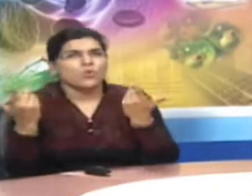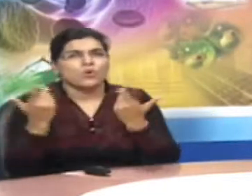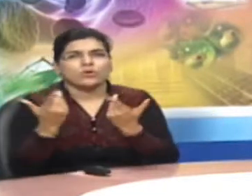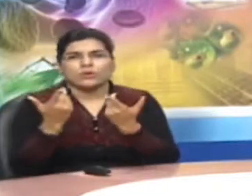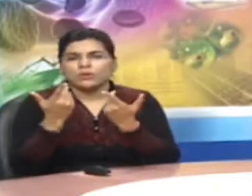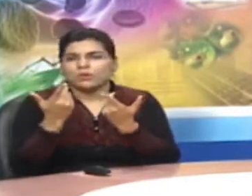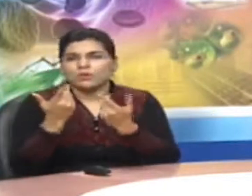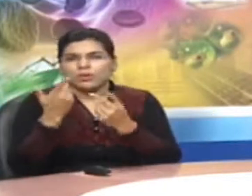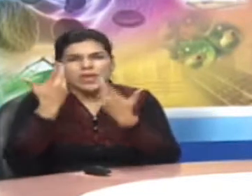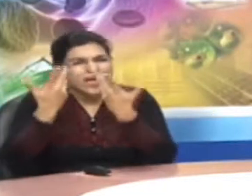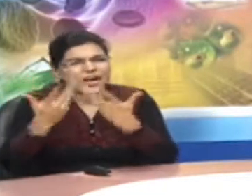differentiation.